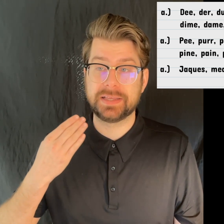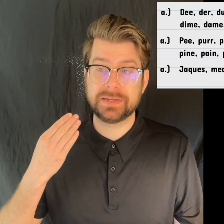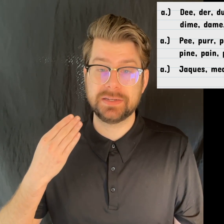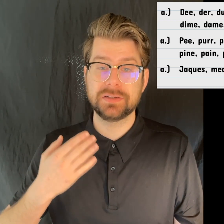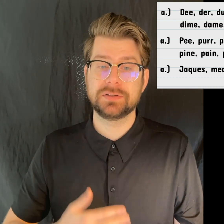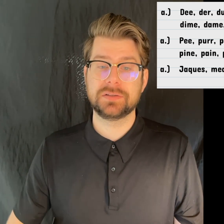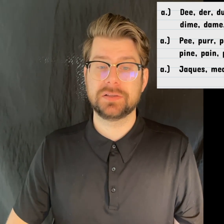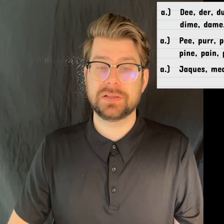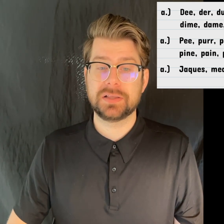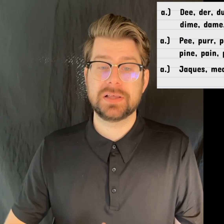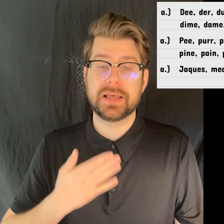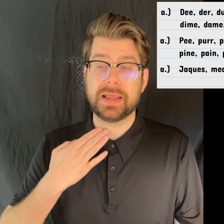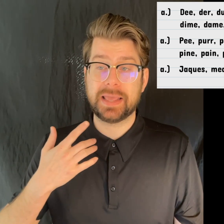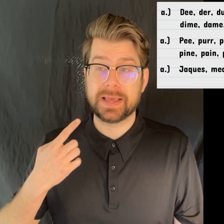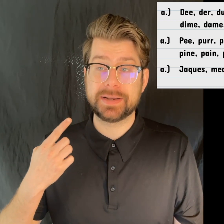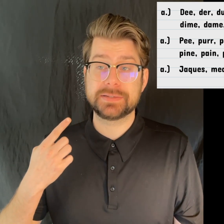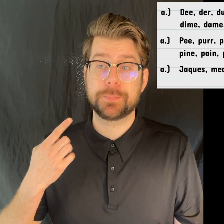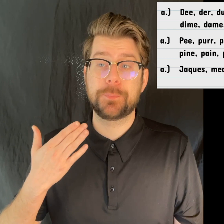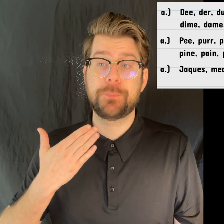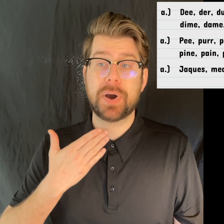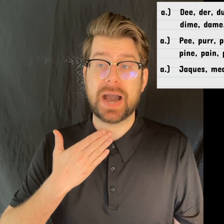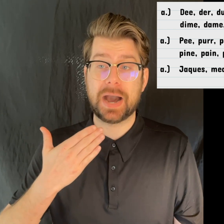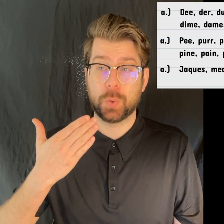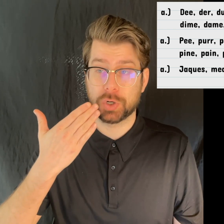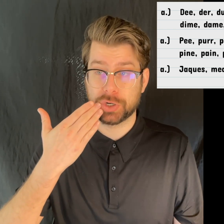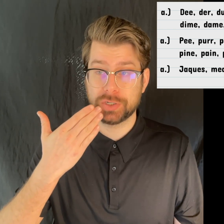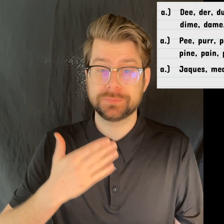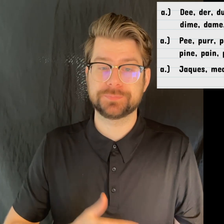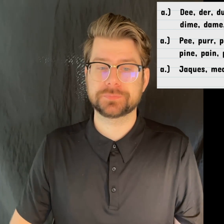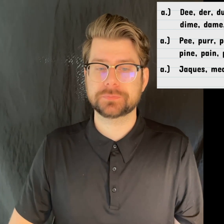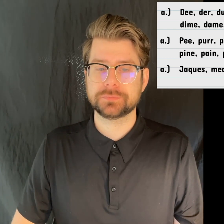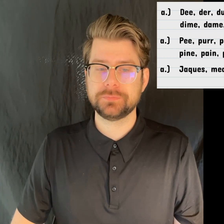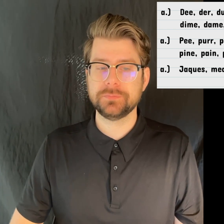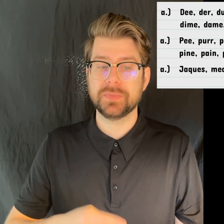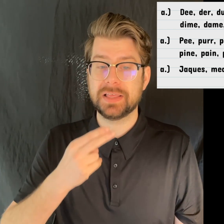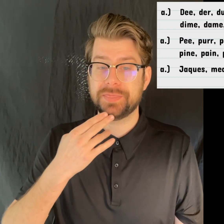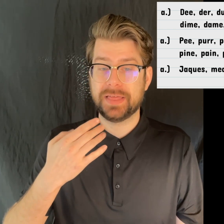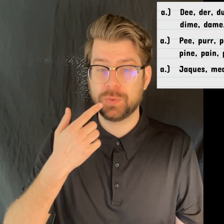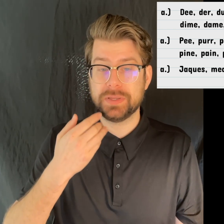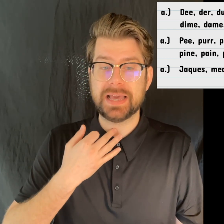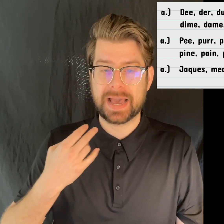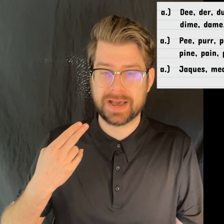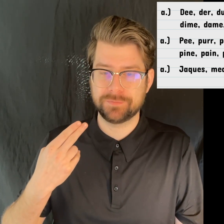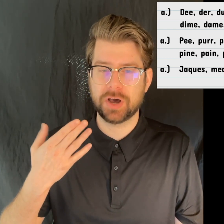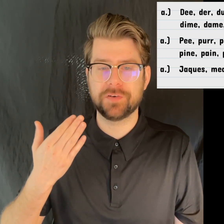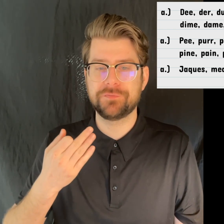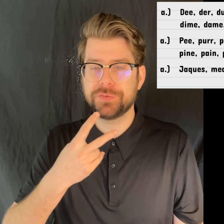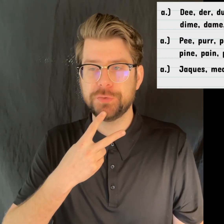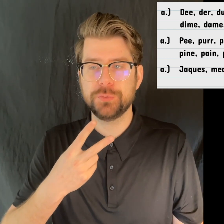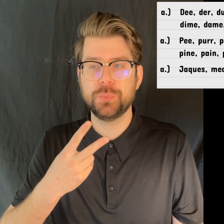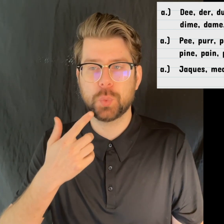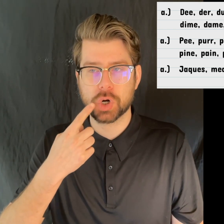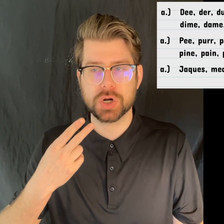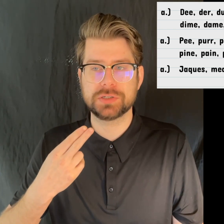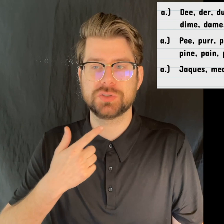poison, and power. Then we have a few words